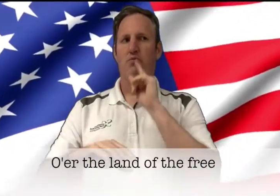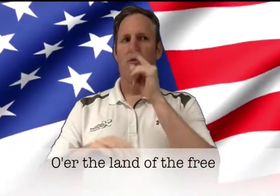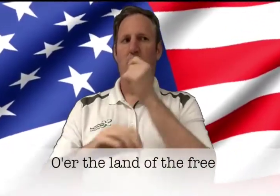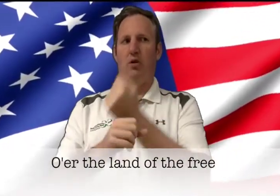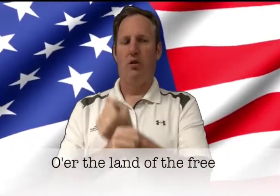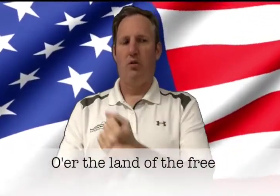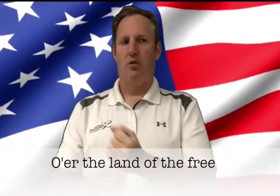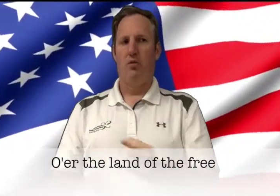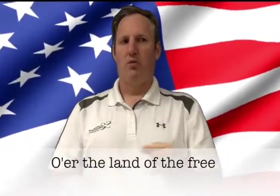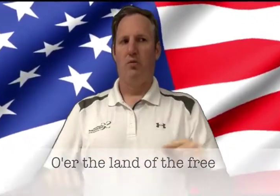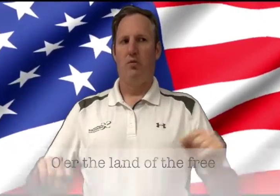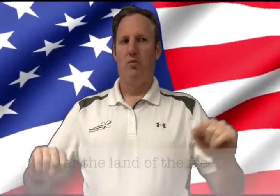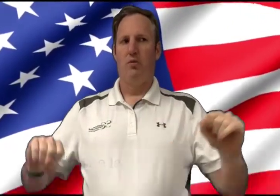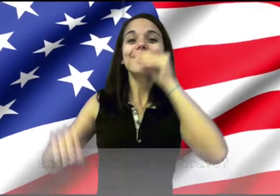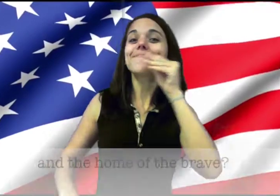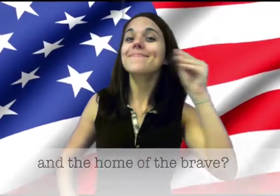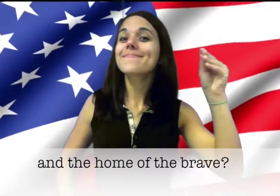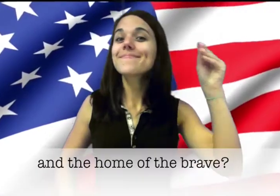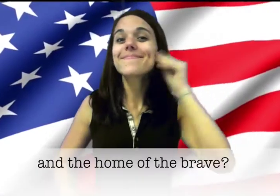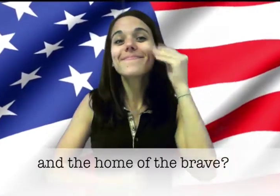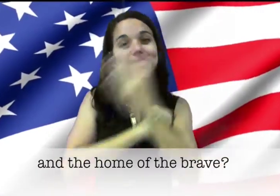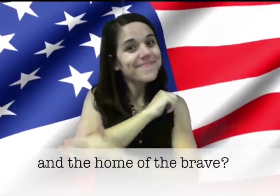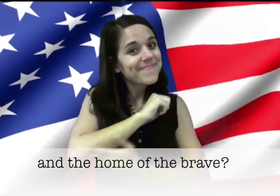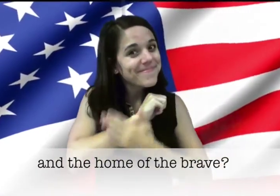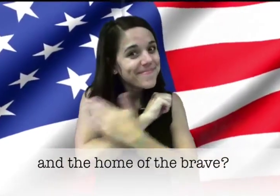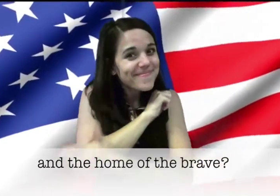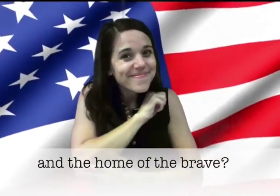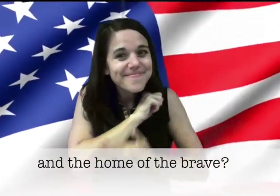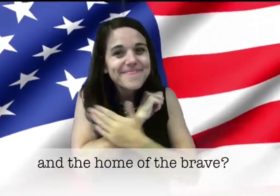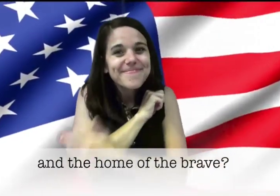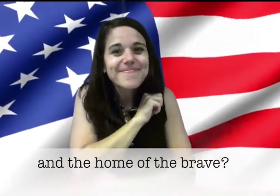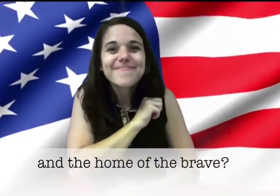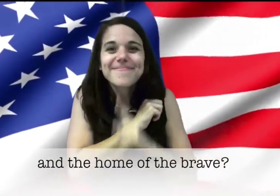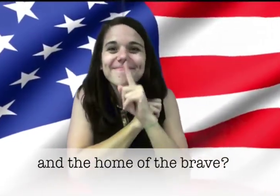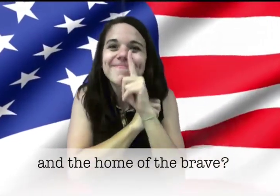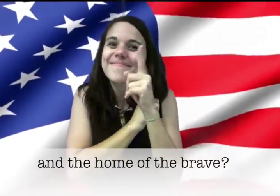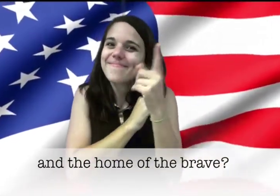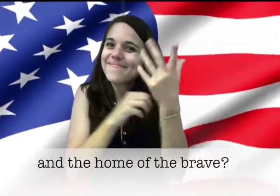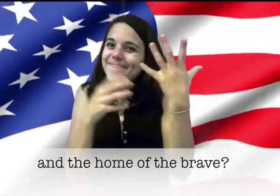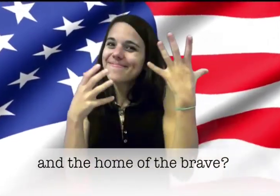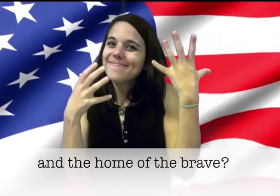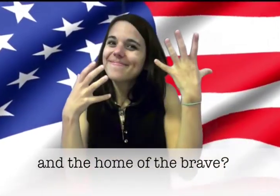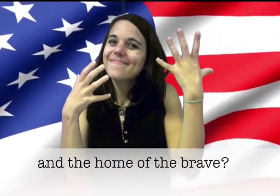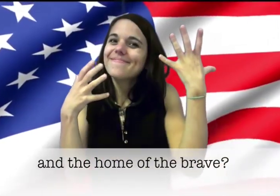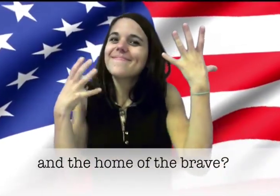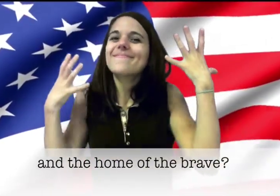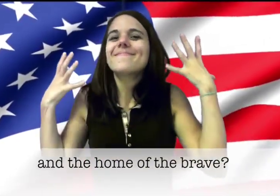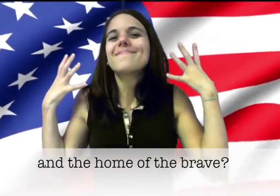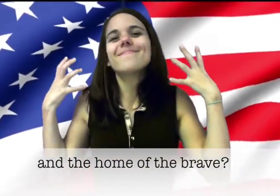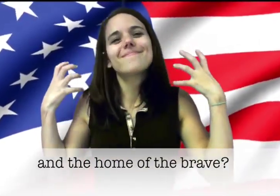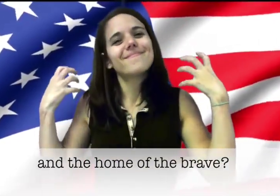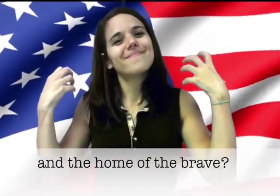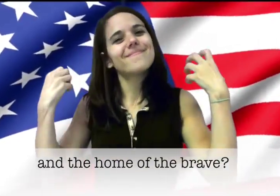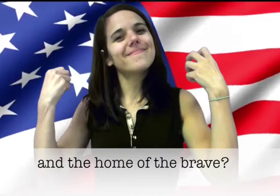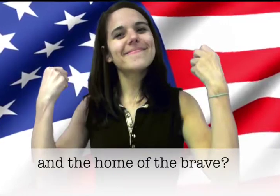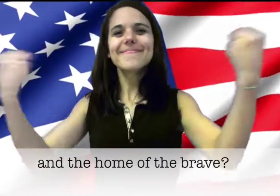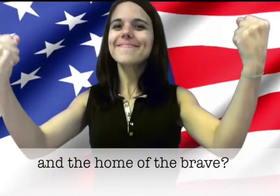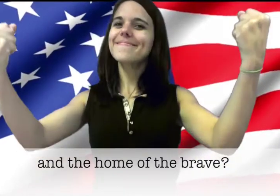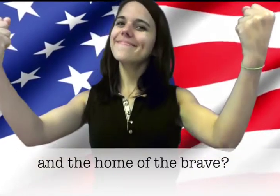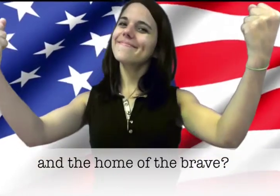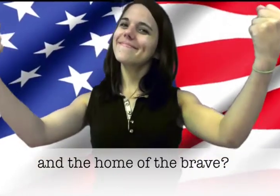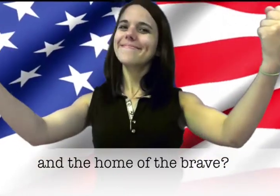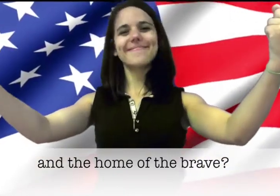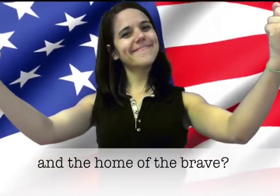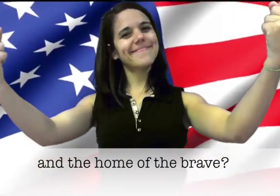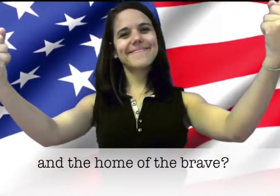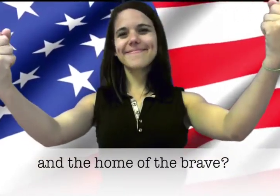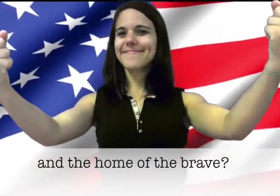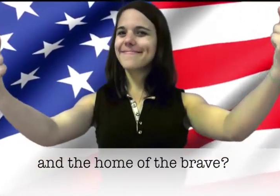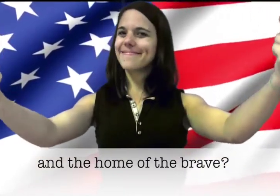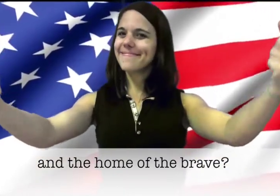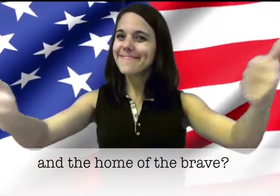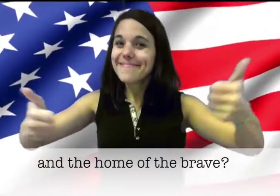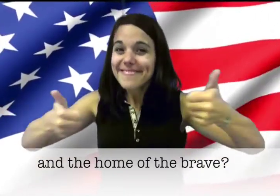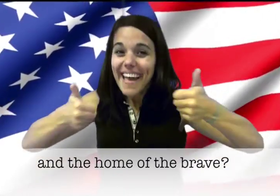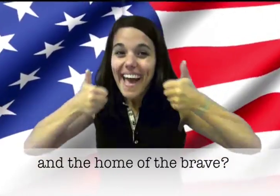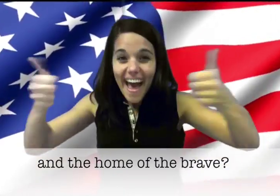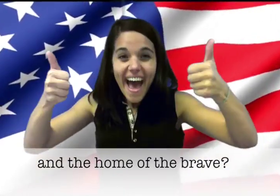twilight's